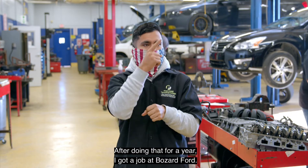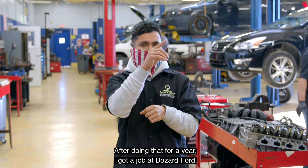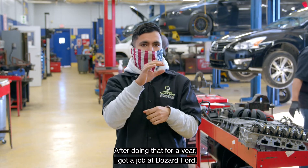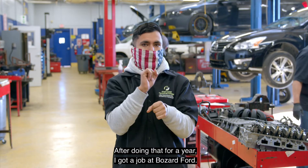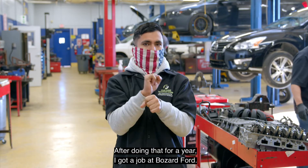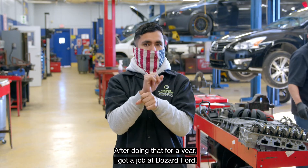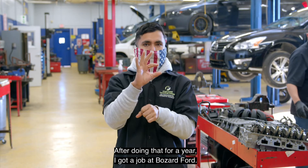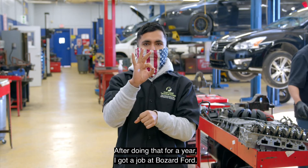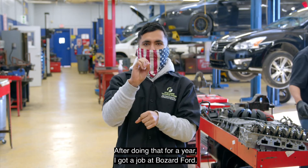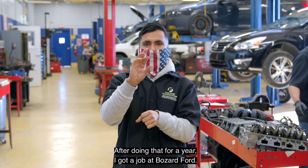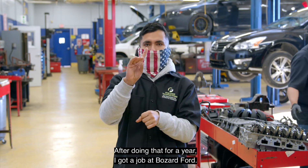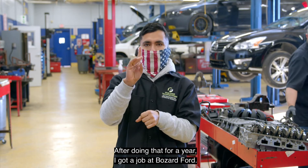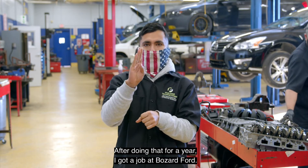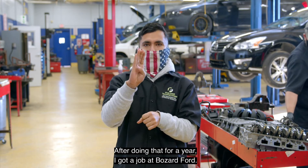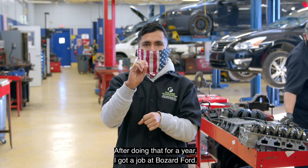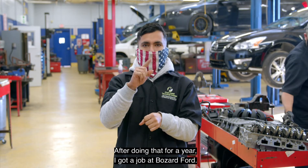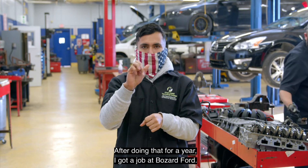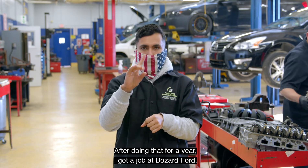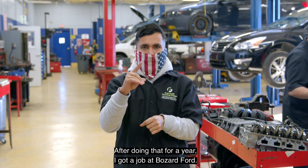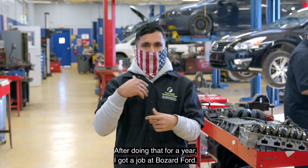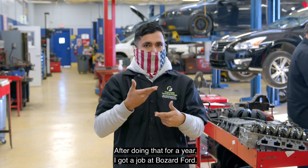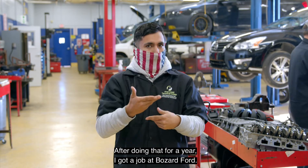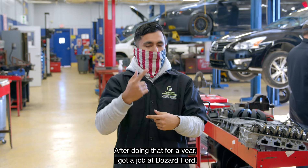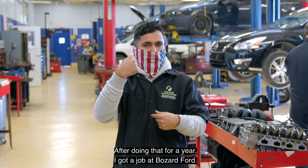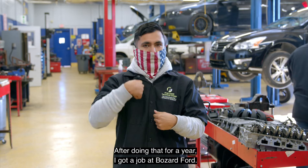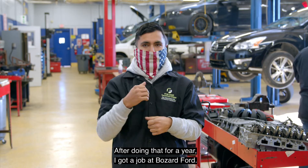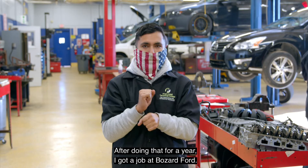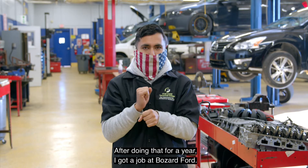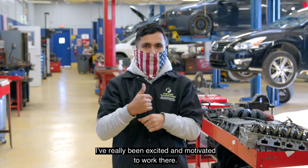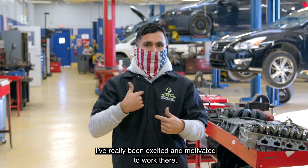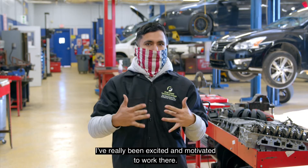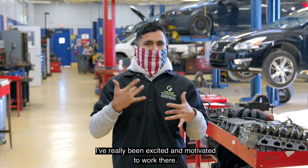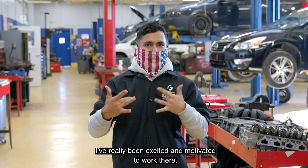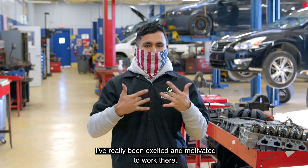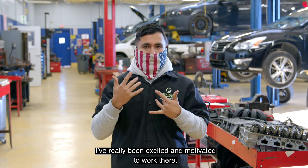After doing that for a year, I got a job at Bozard Ford.